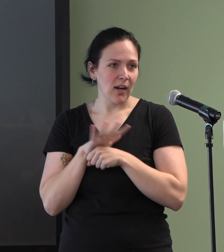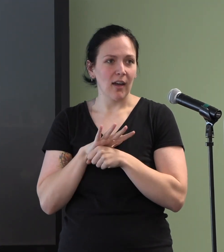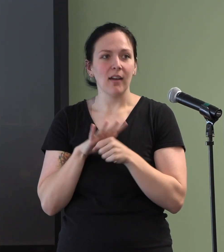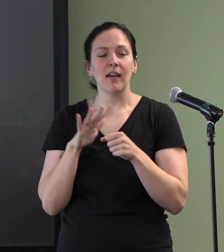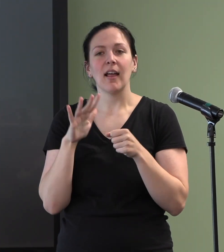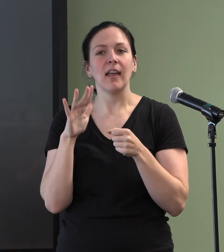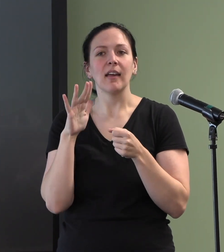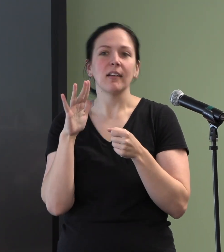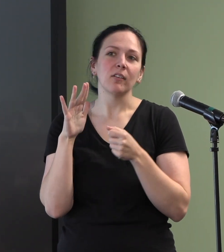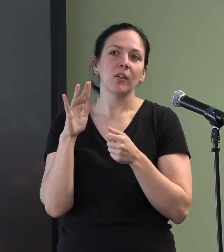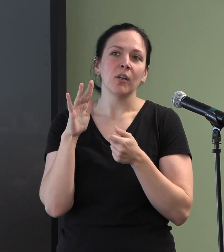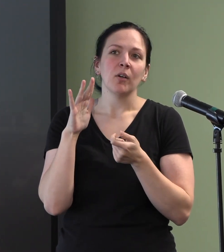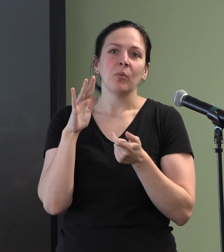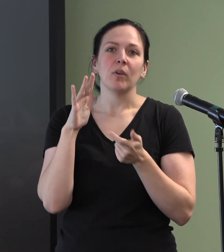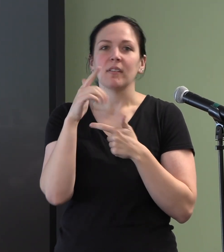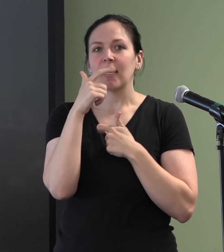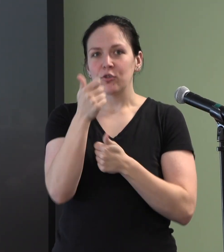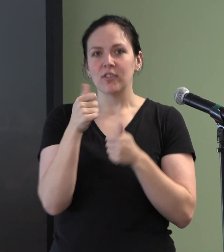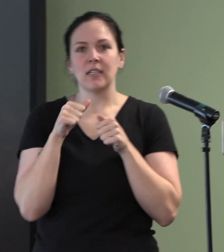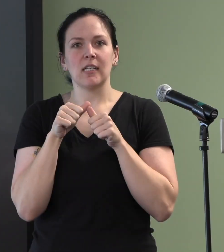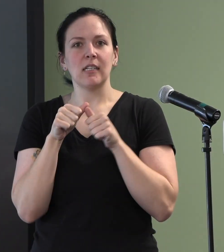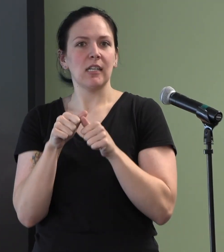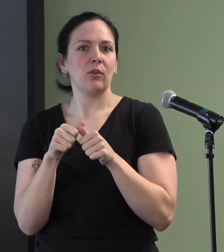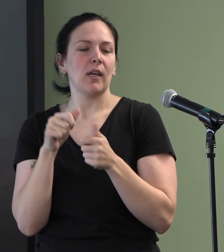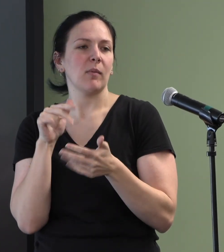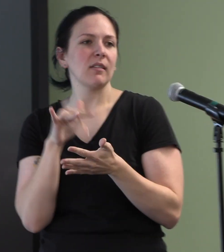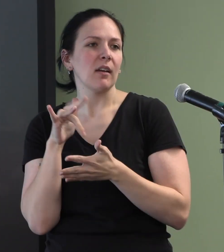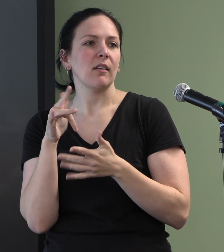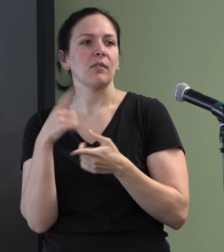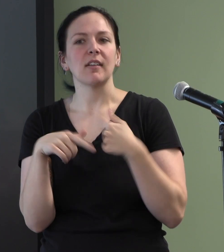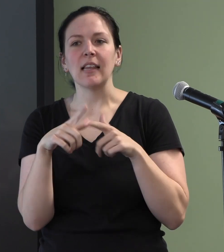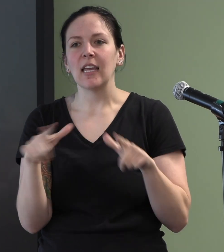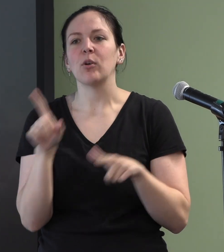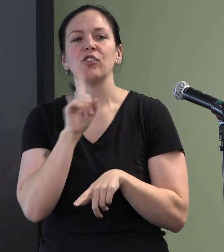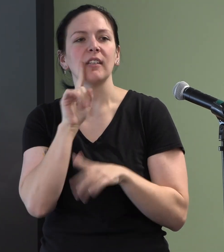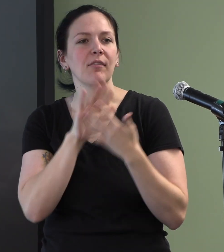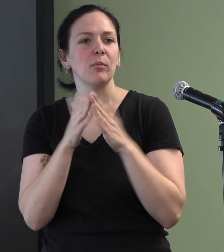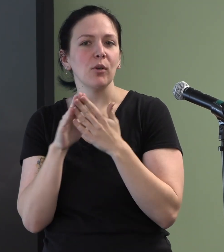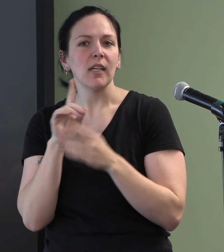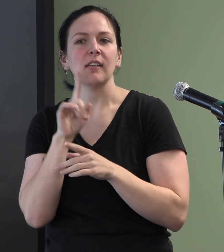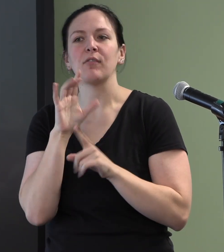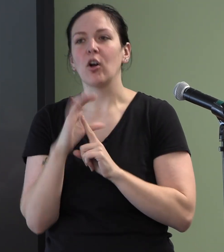area, and was interested in continuing my studies of sign language in the deaf community, deaf